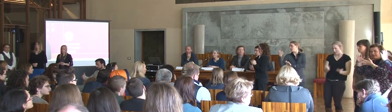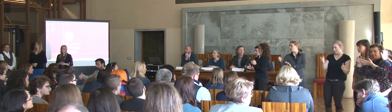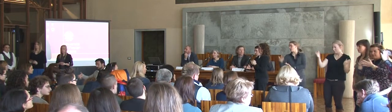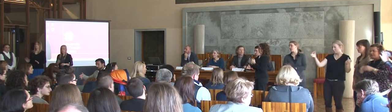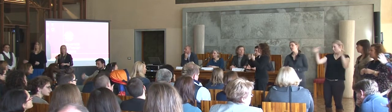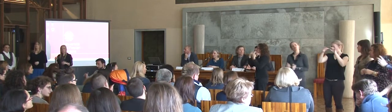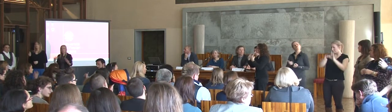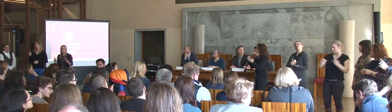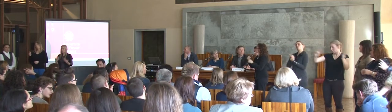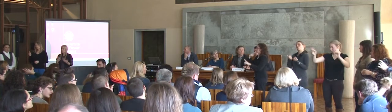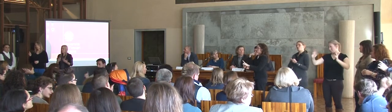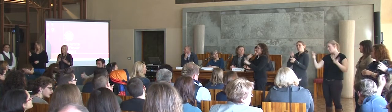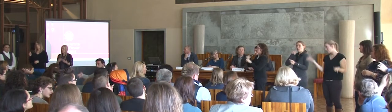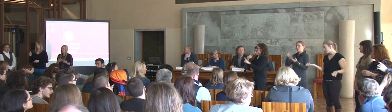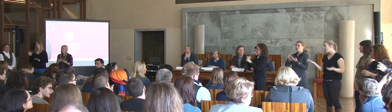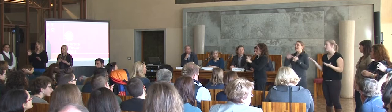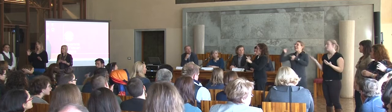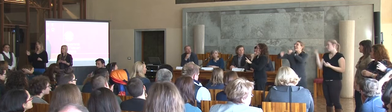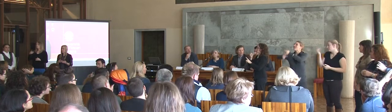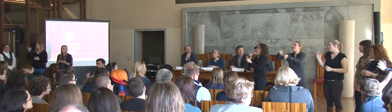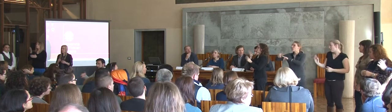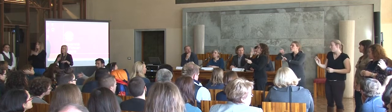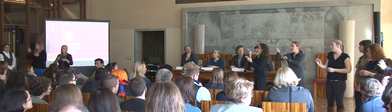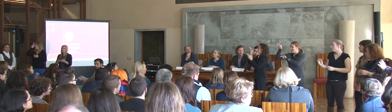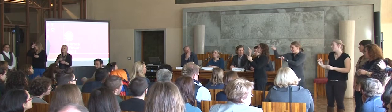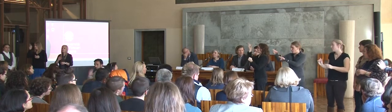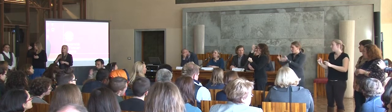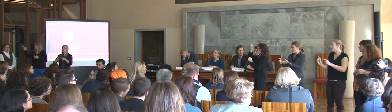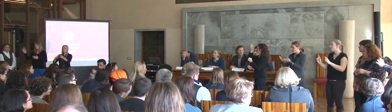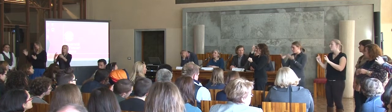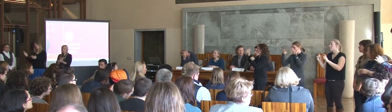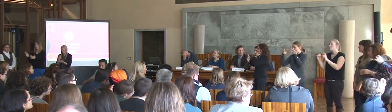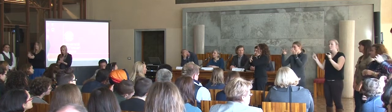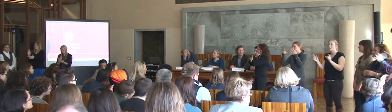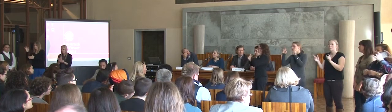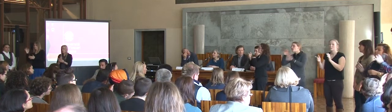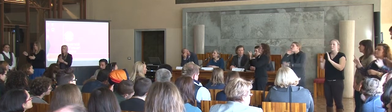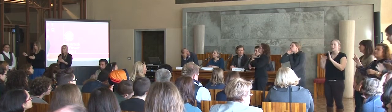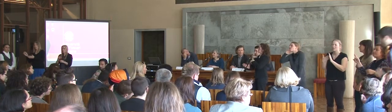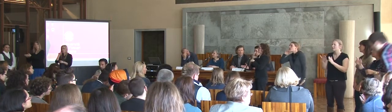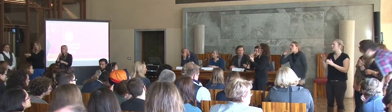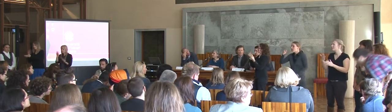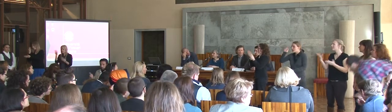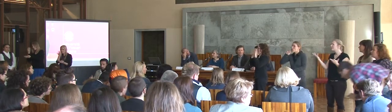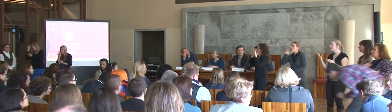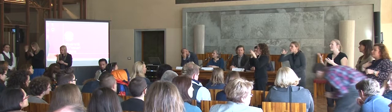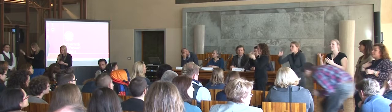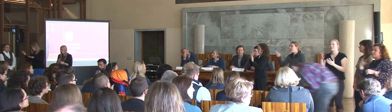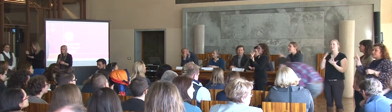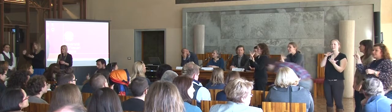Which is great, especially in developing countries where we have 80% of deaf that are illiterate. This is a way to